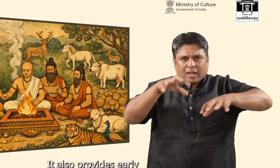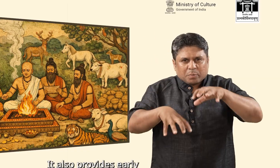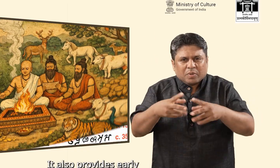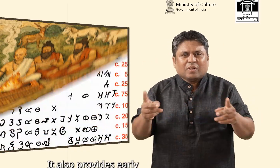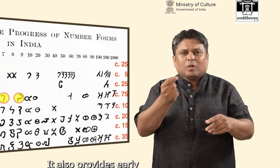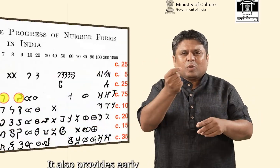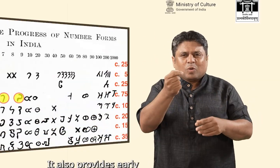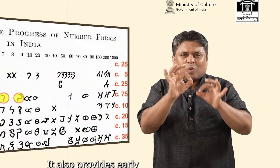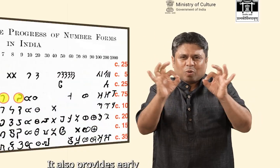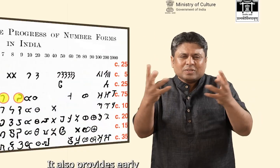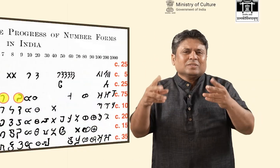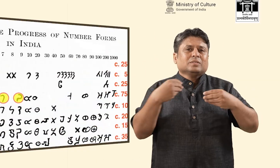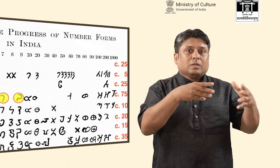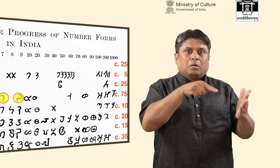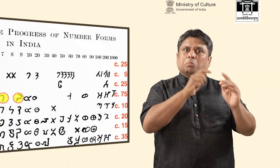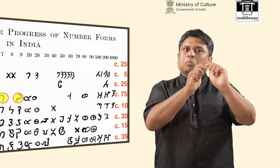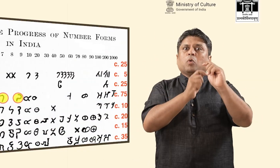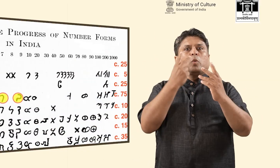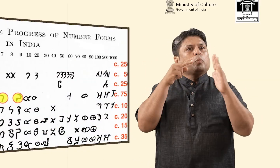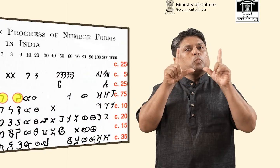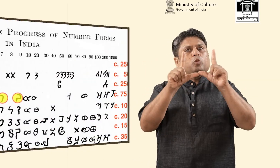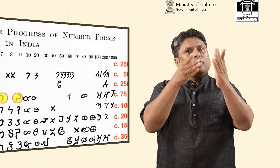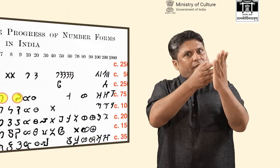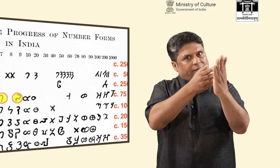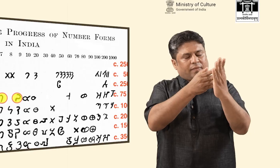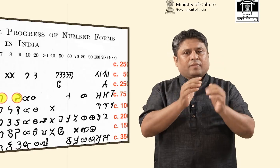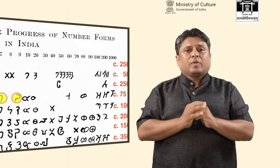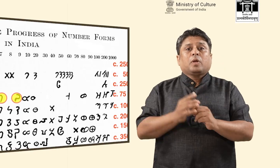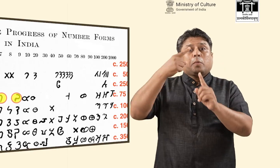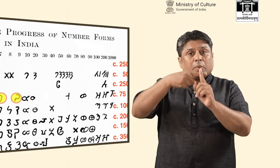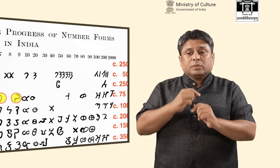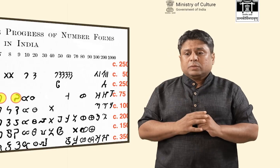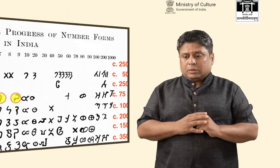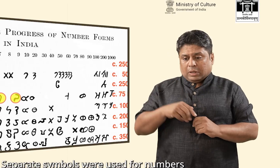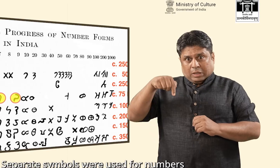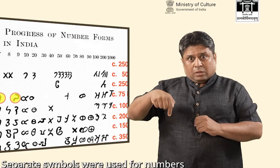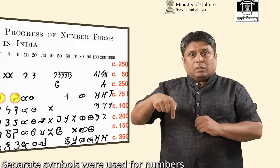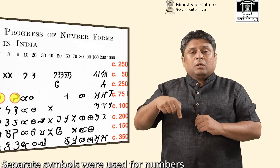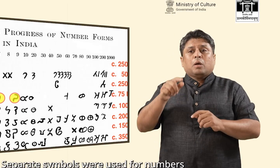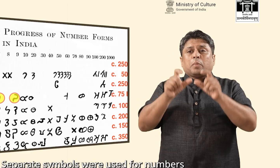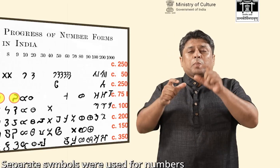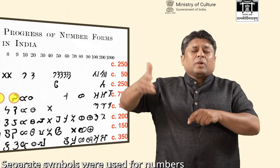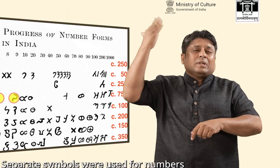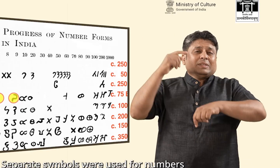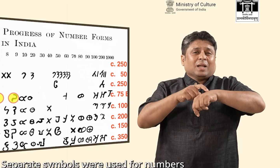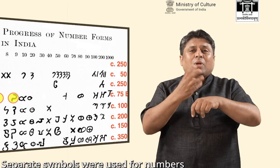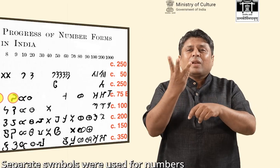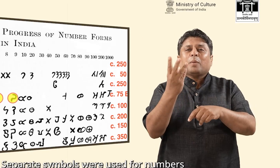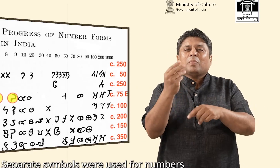evidence of numerical systems. Instead of the modern decimal system, separate symbols were used for numbers like